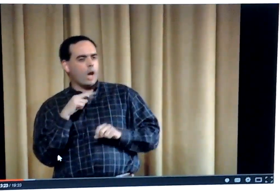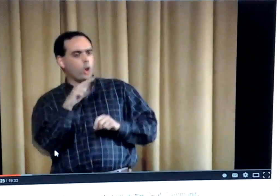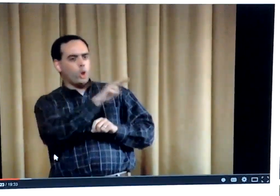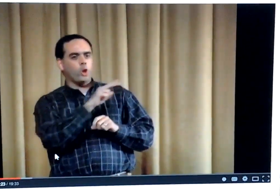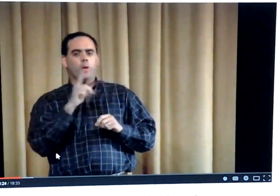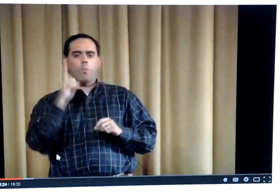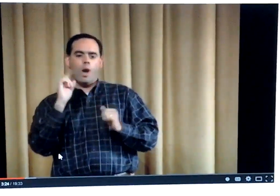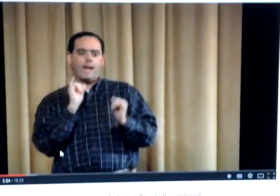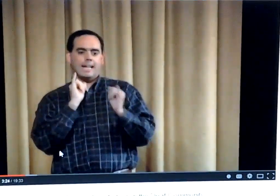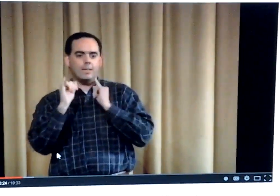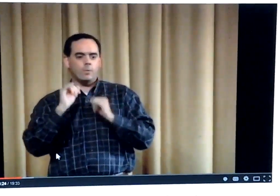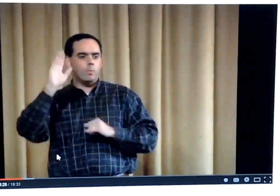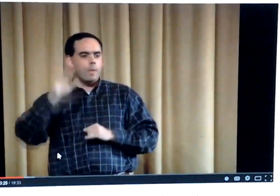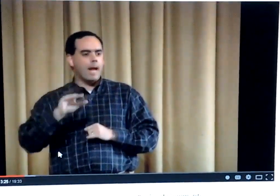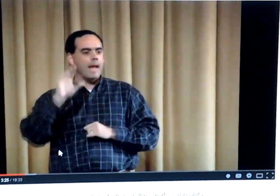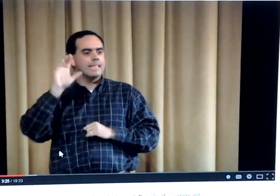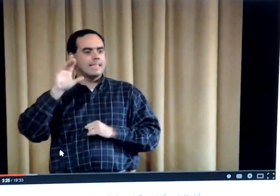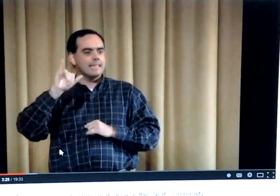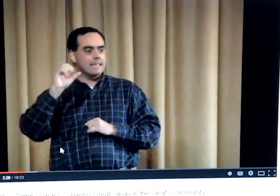Now it's not enough.